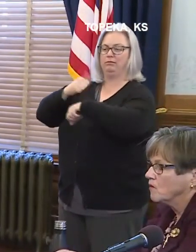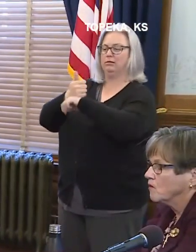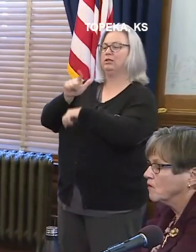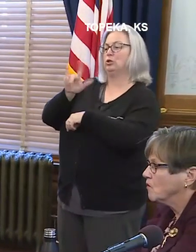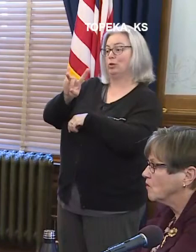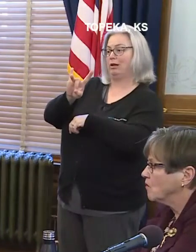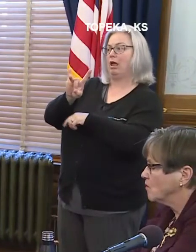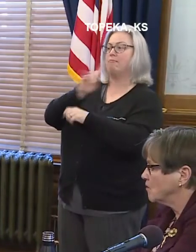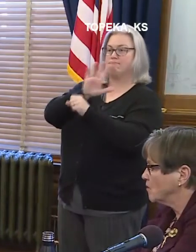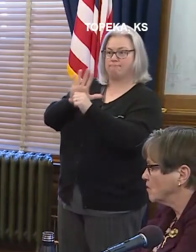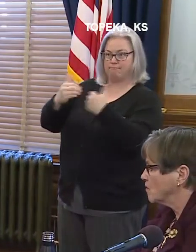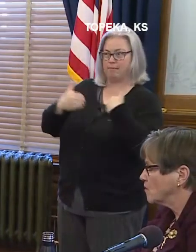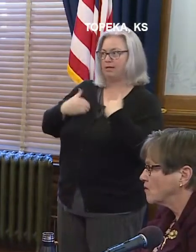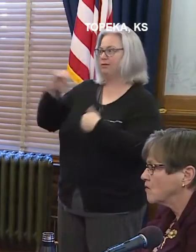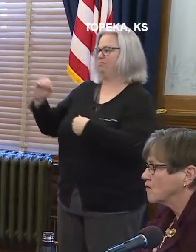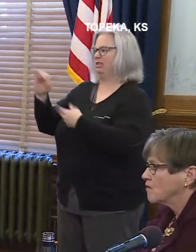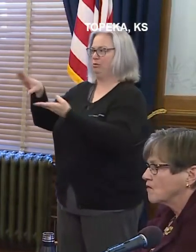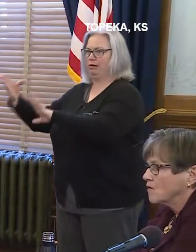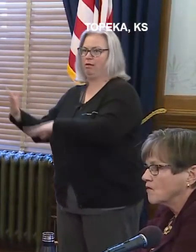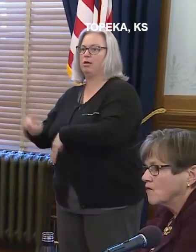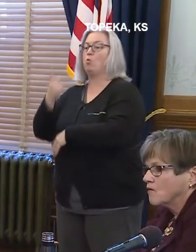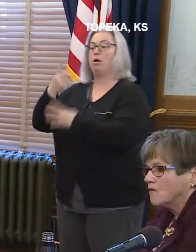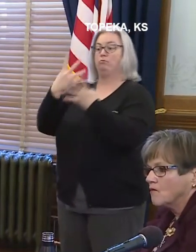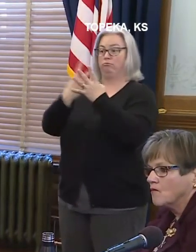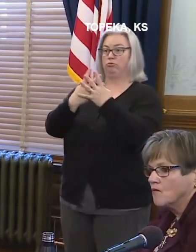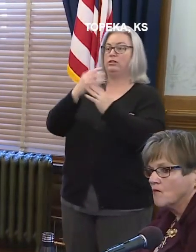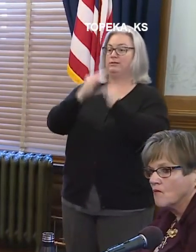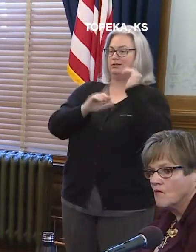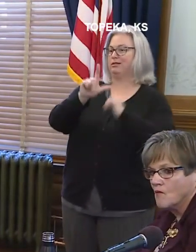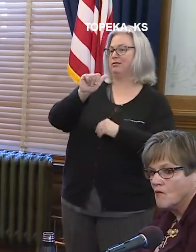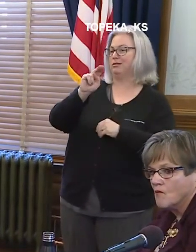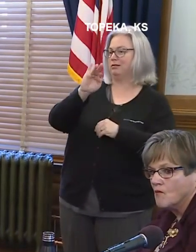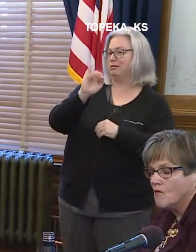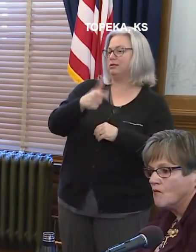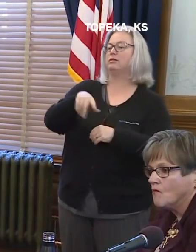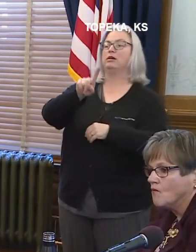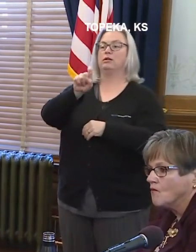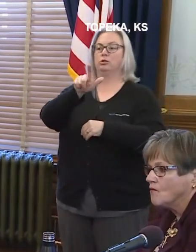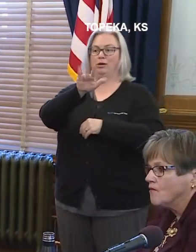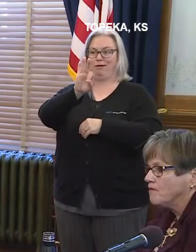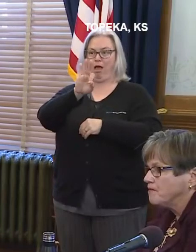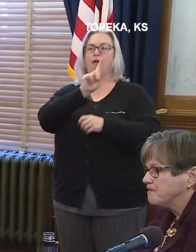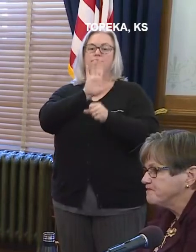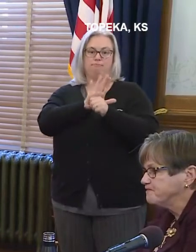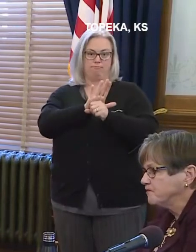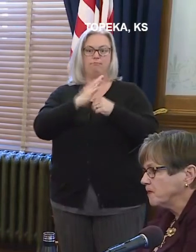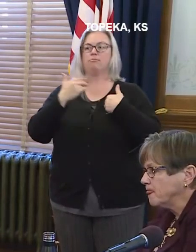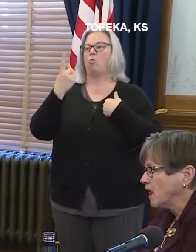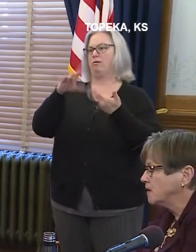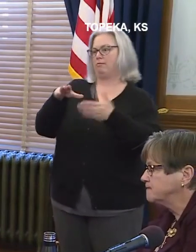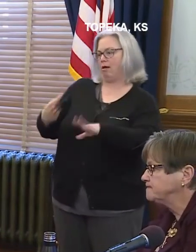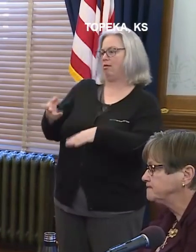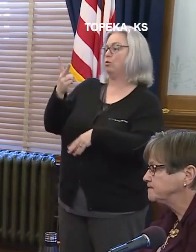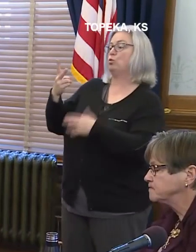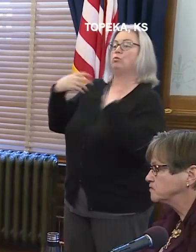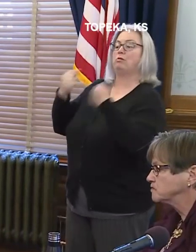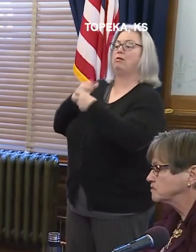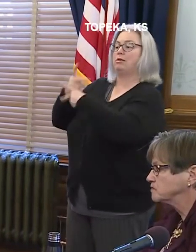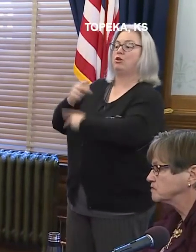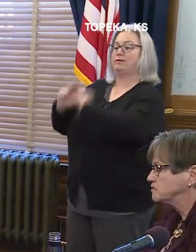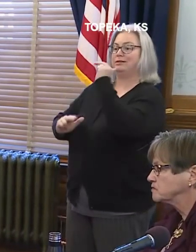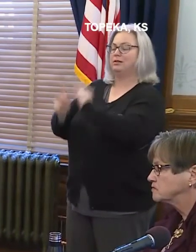and 0 deaths. 1 correctional facility at Lansing with 121 cases and 1 death. 2 healthcare facilities with